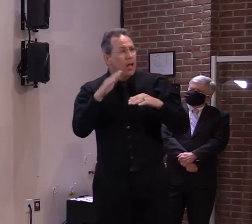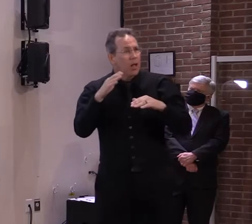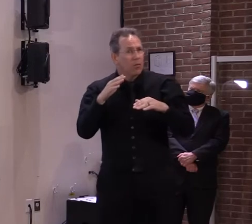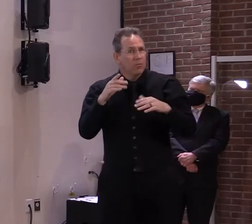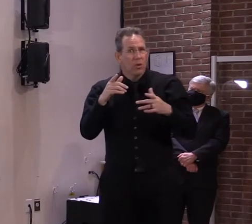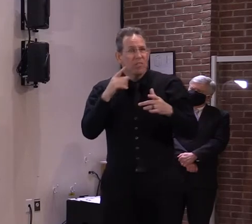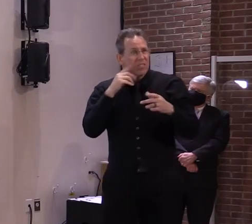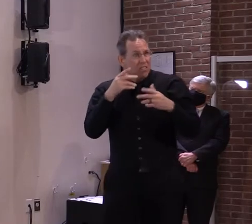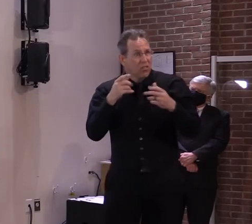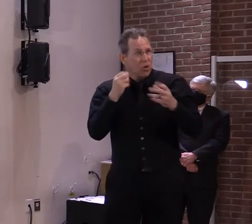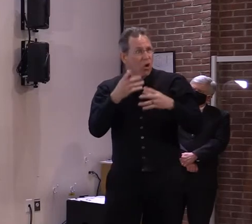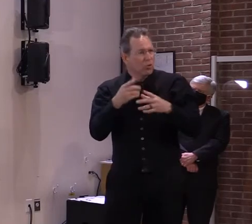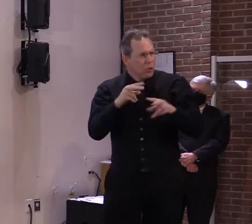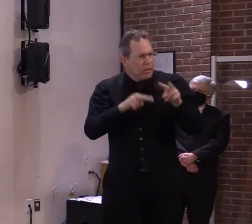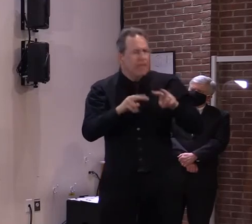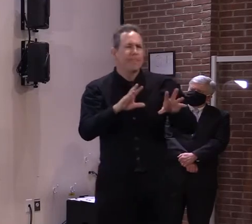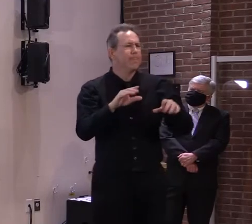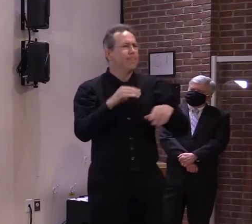Dr. Levine.